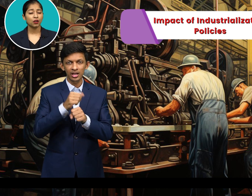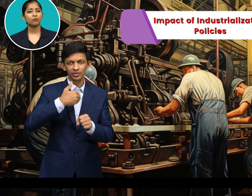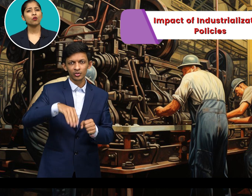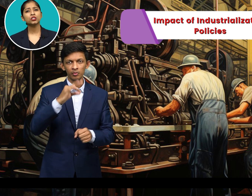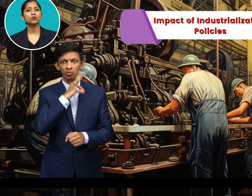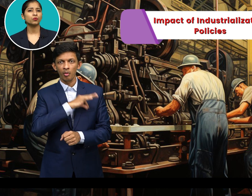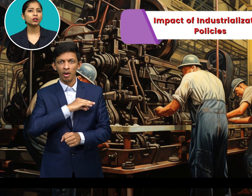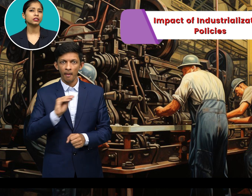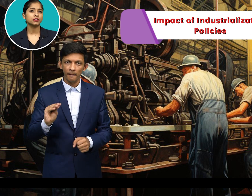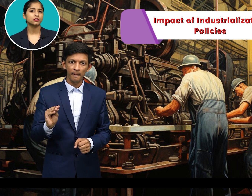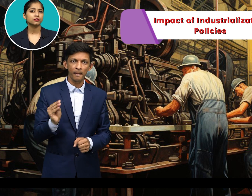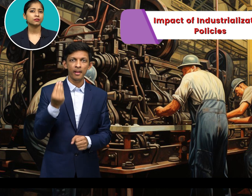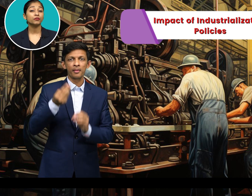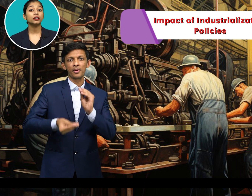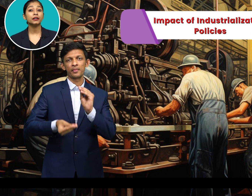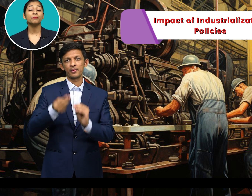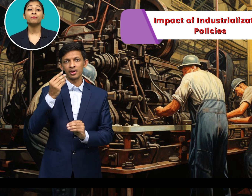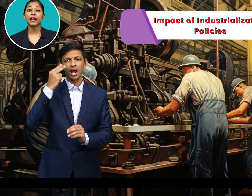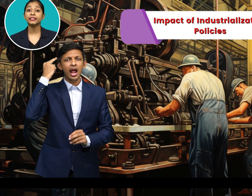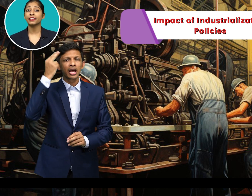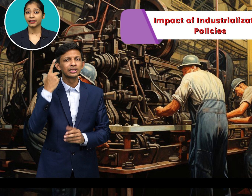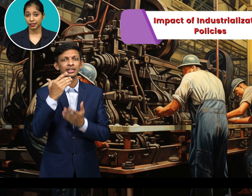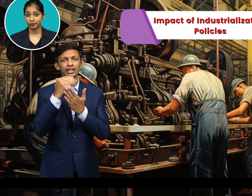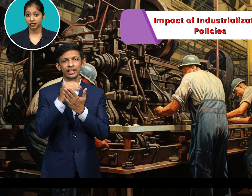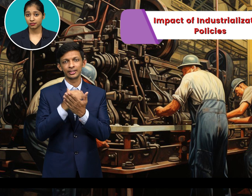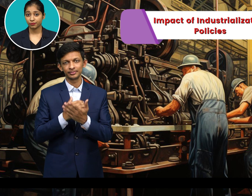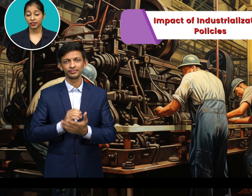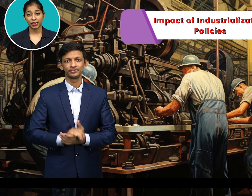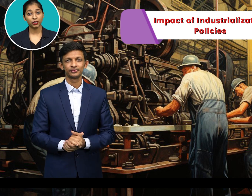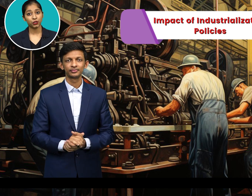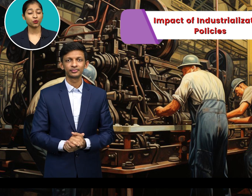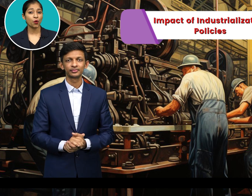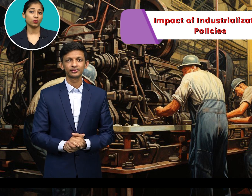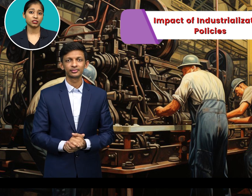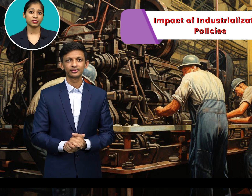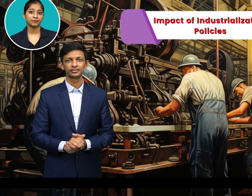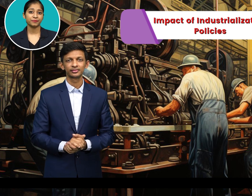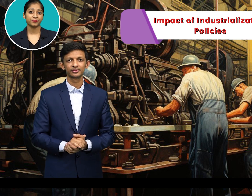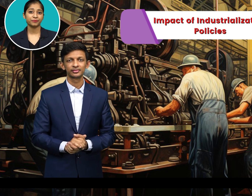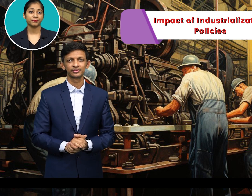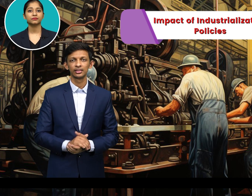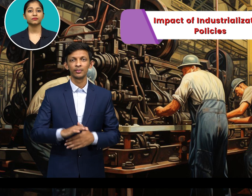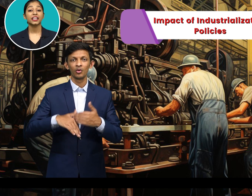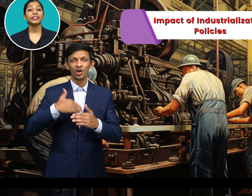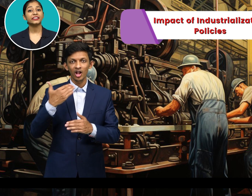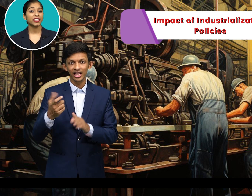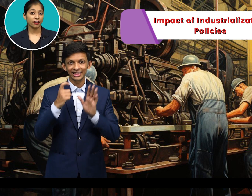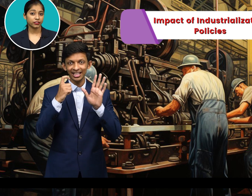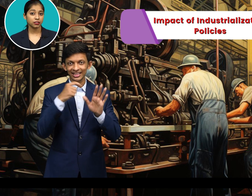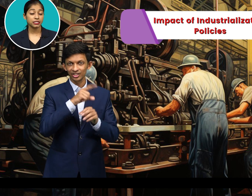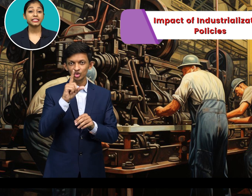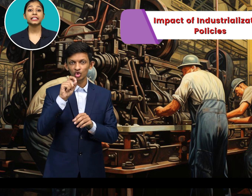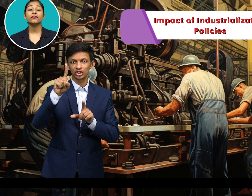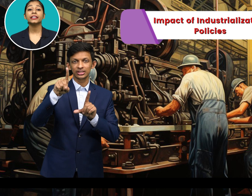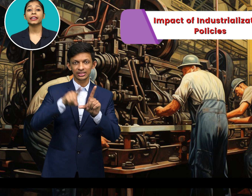and most workers would earn better incomes in due course. Even